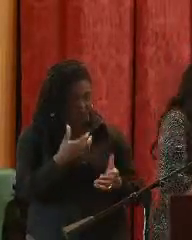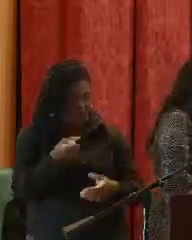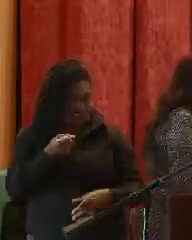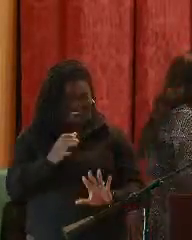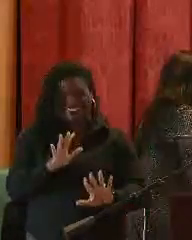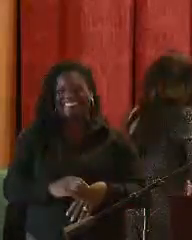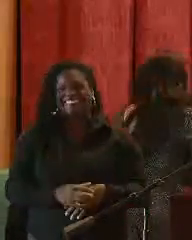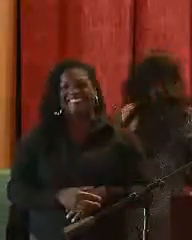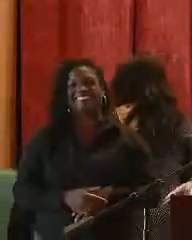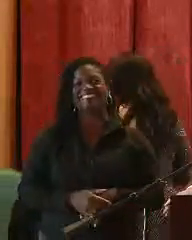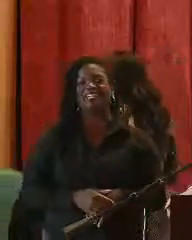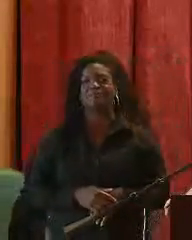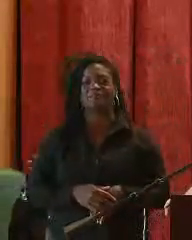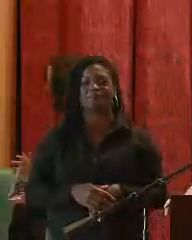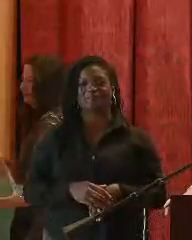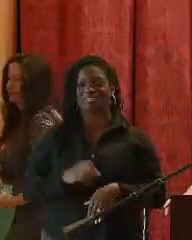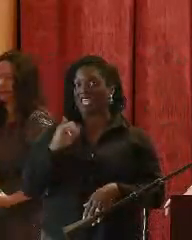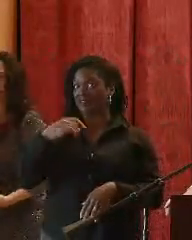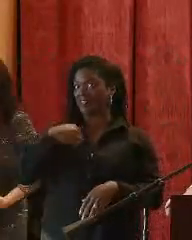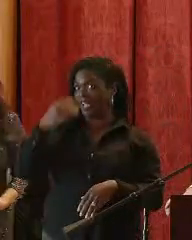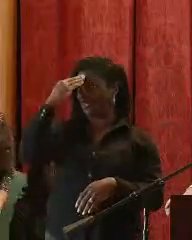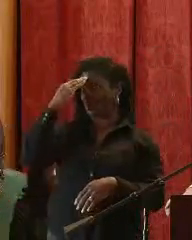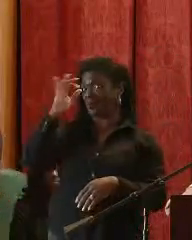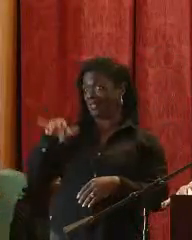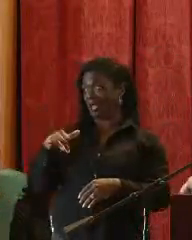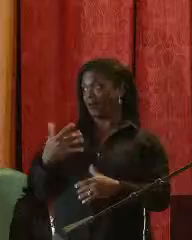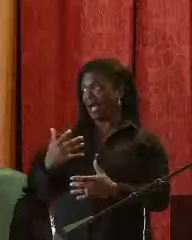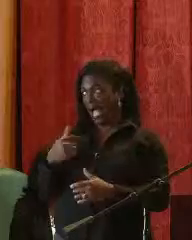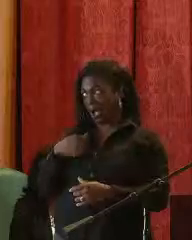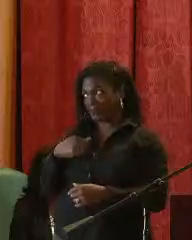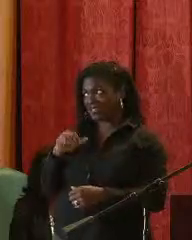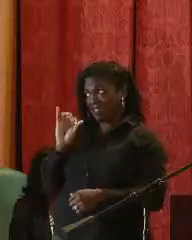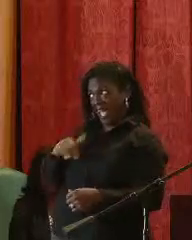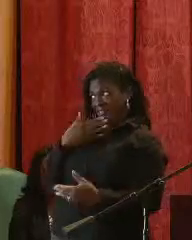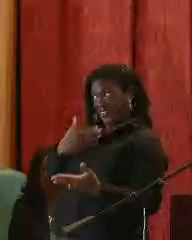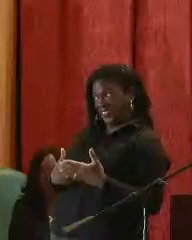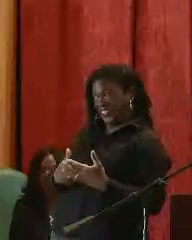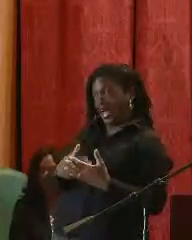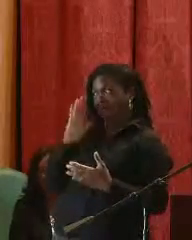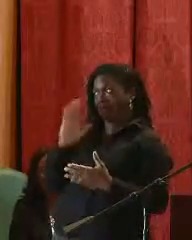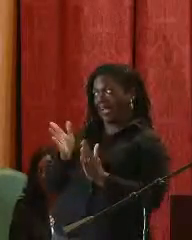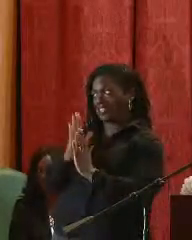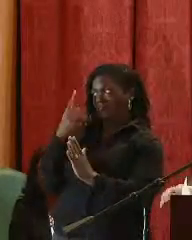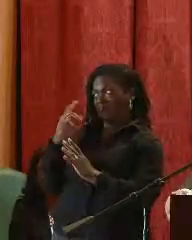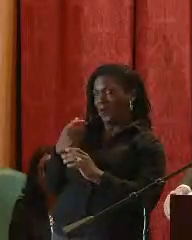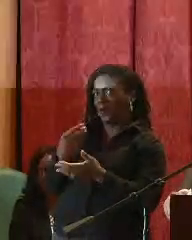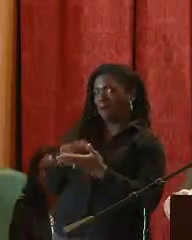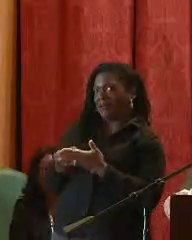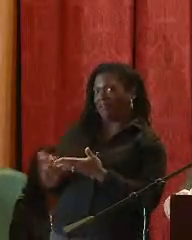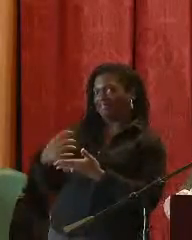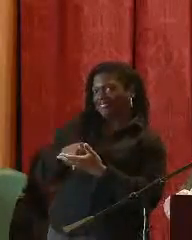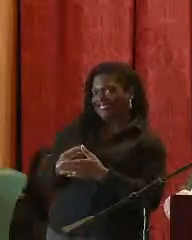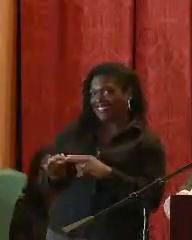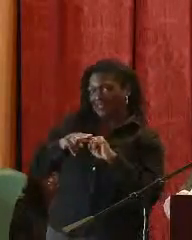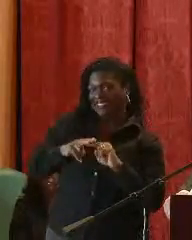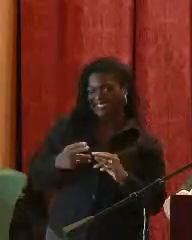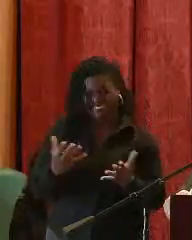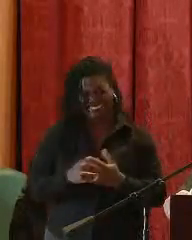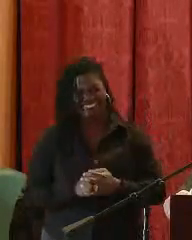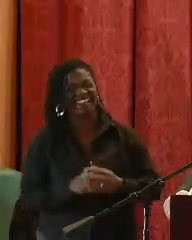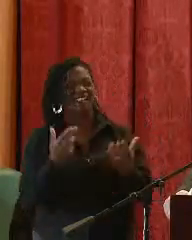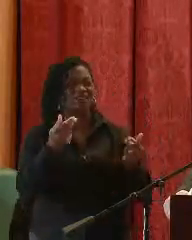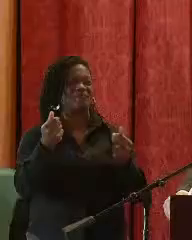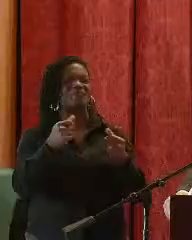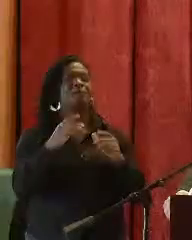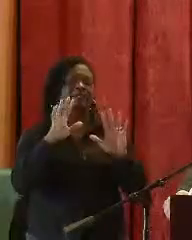First off, let me just say, if I knew I was that good, Lorena, I'd ask for a raise. All right, now we'll get serious. First off, I do want to thank the governor